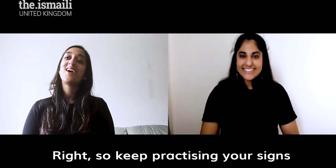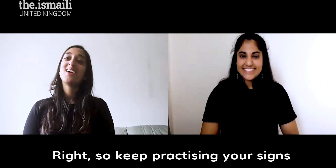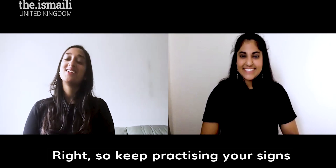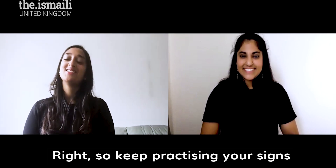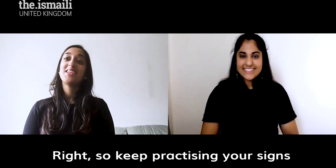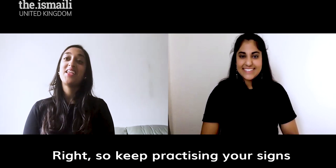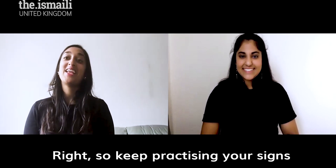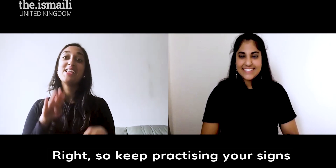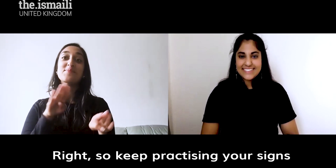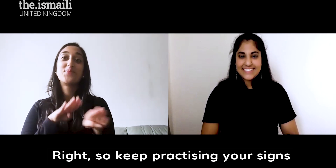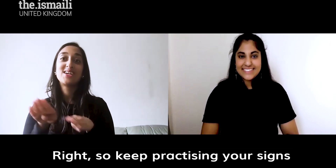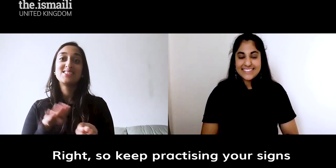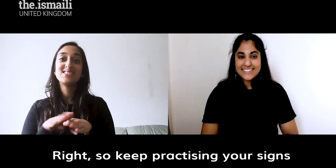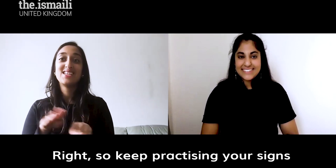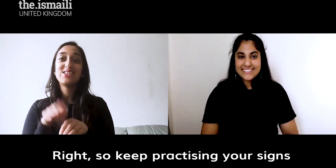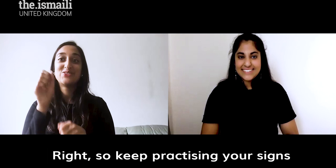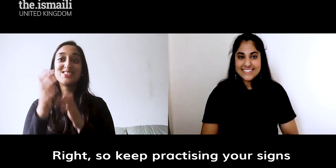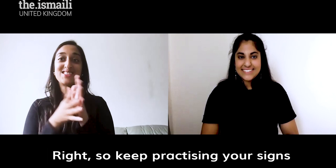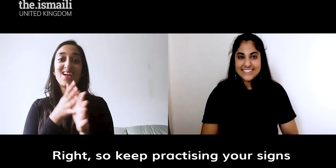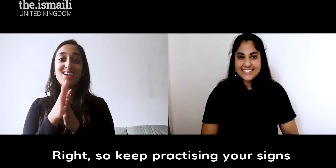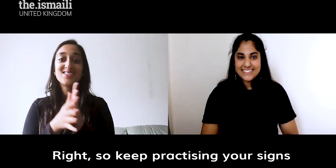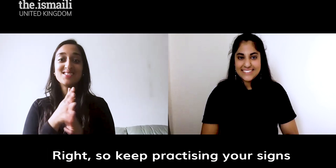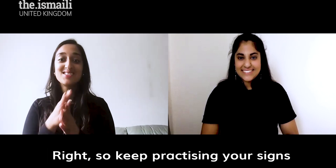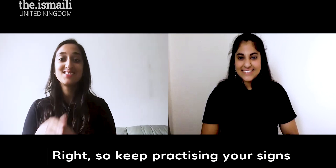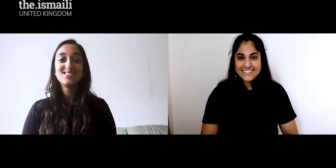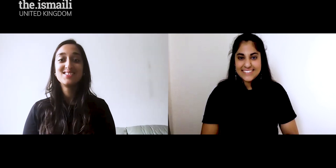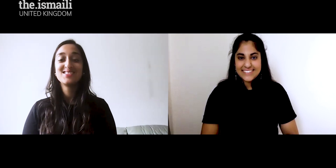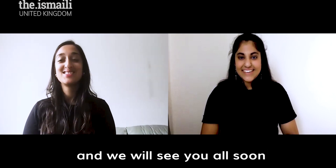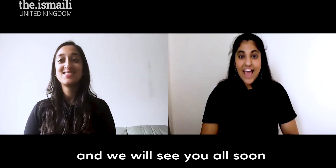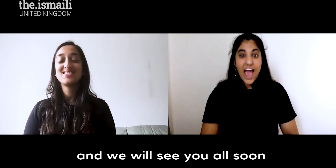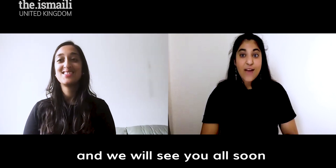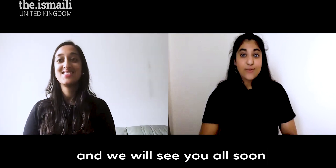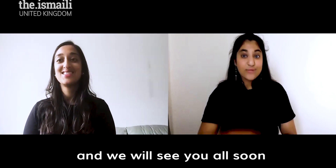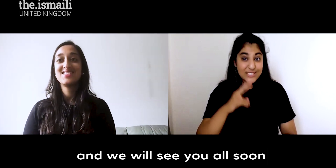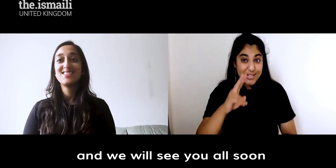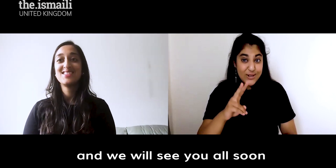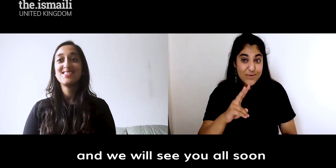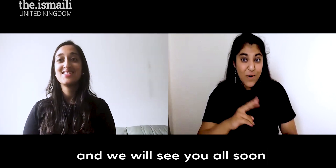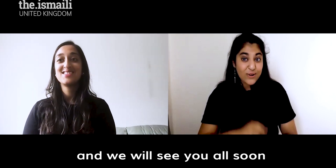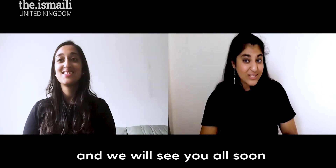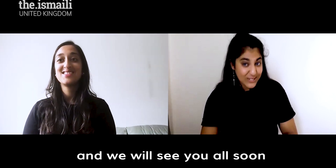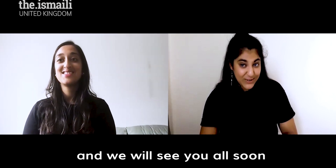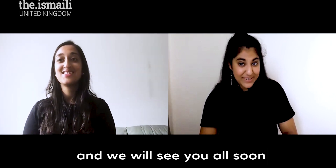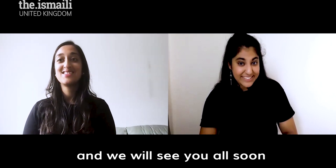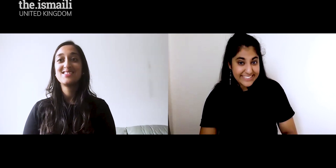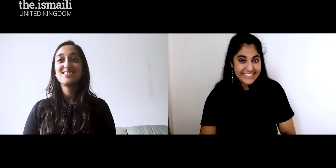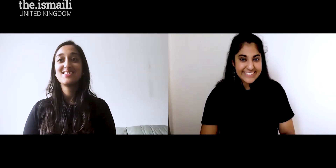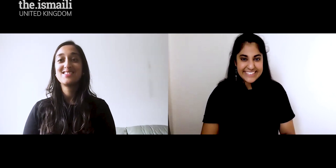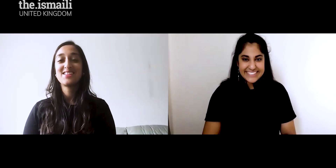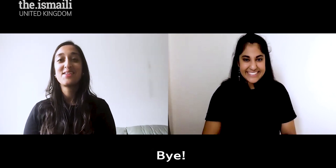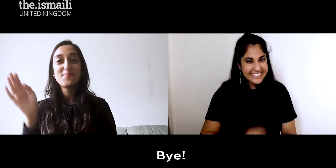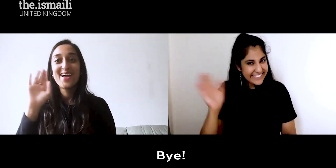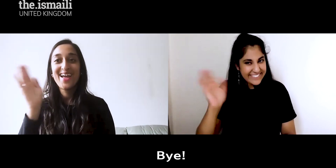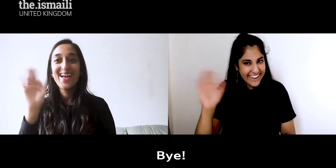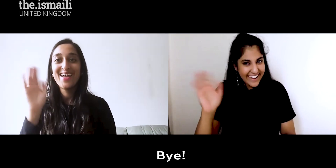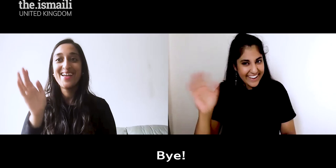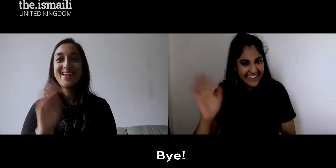Right, they keep practicing your time. And we'll see you all soon. Bye. Bye.